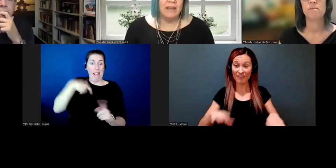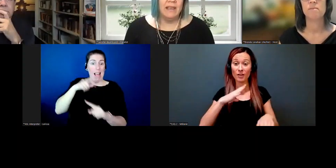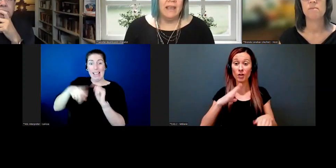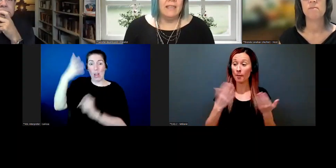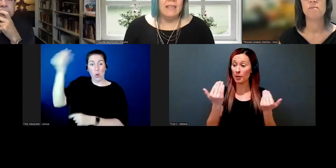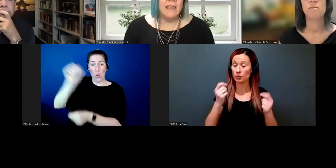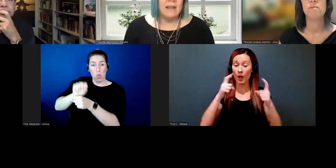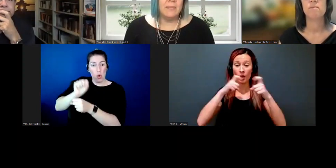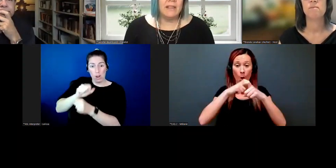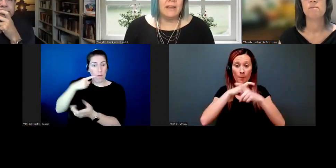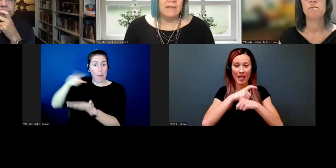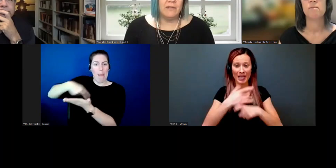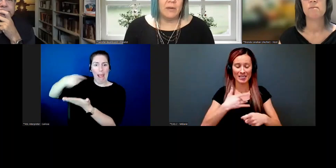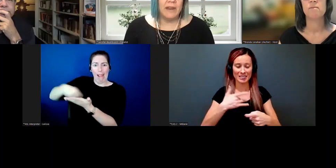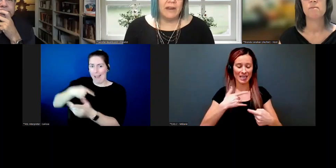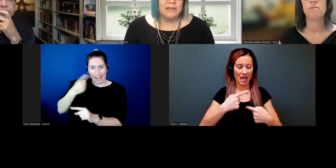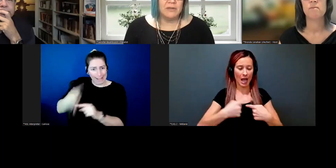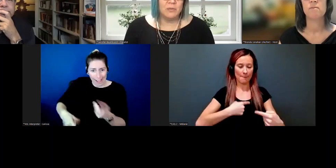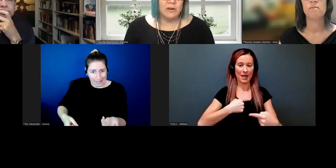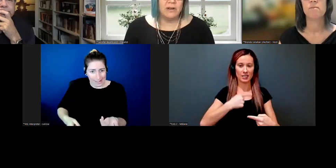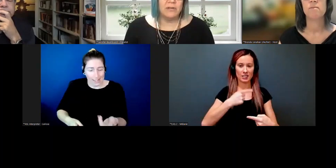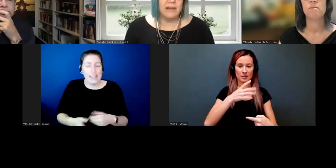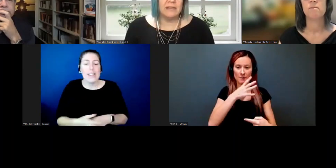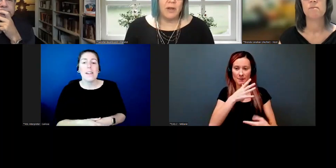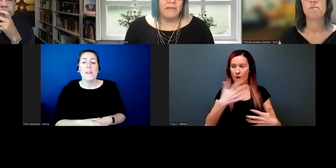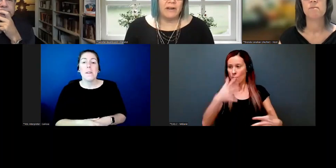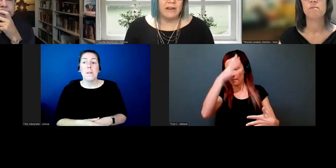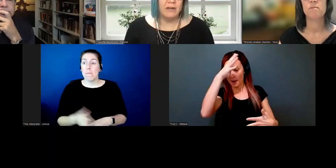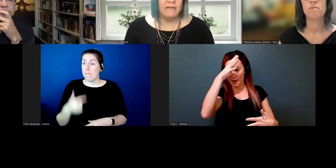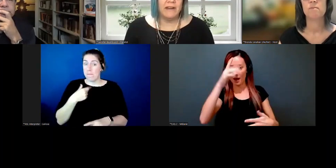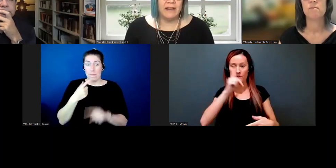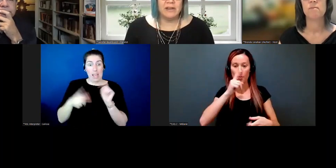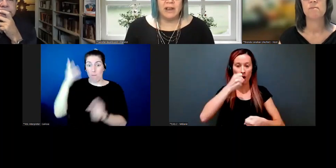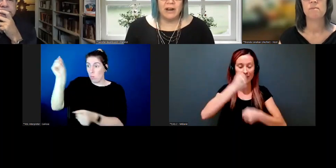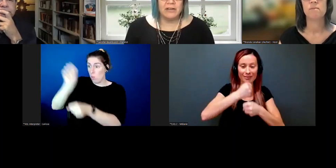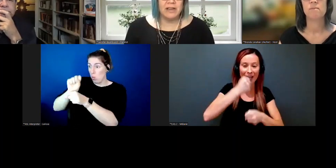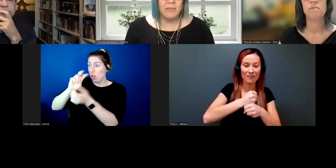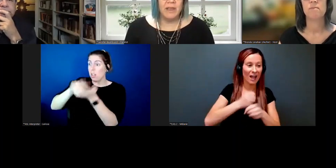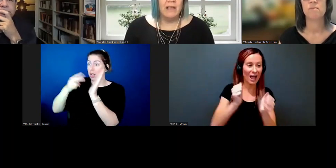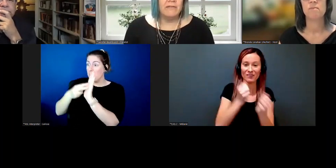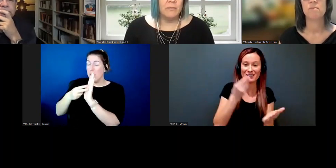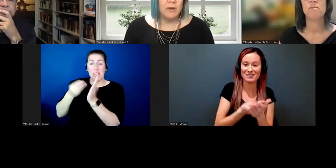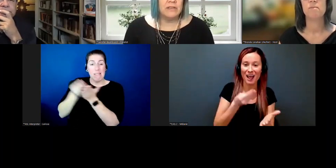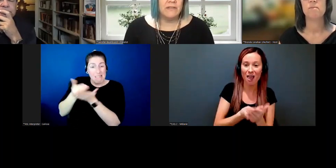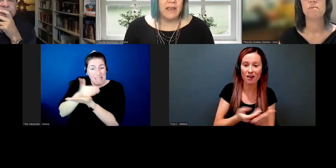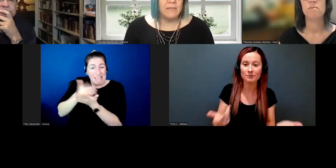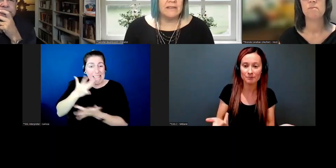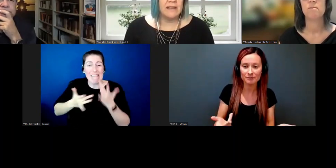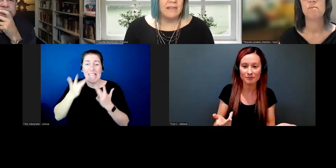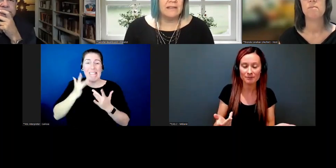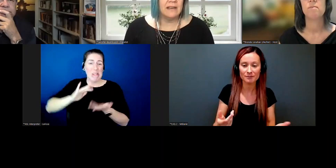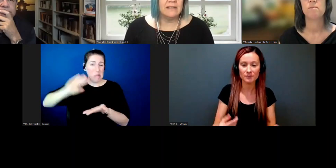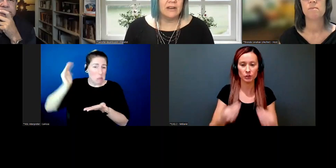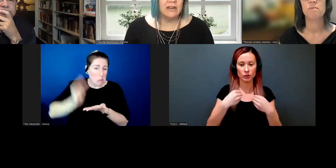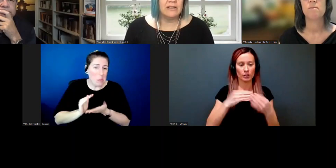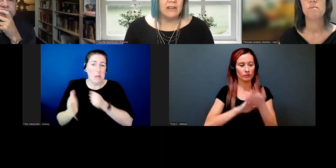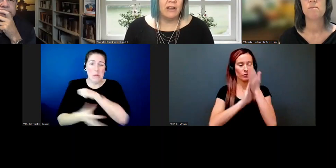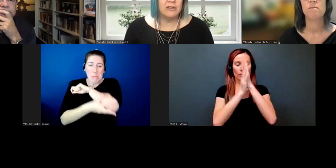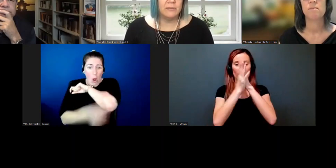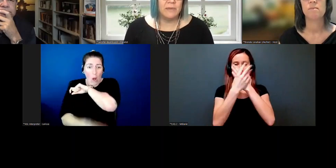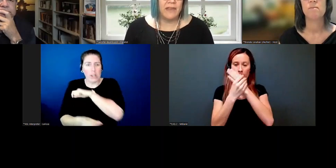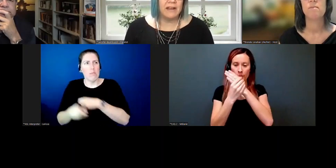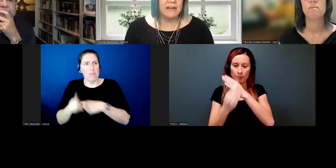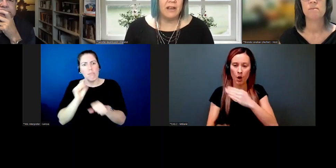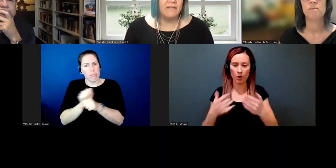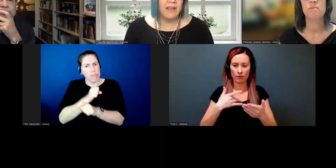employment. The inability for a parent to work creates poverty or financial hardship for most families, and this has serious